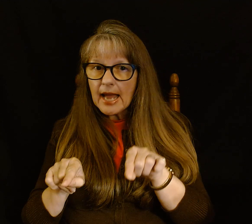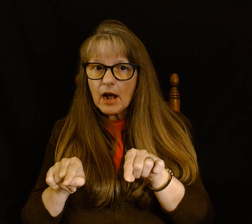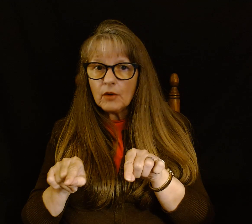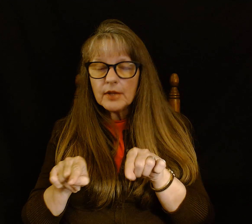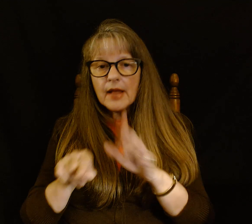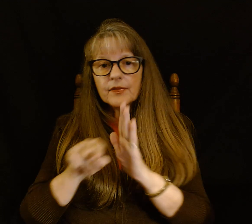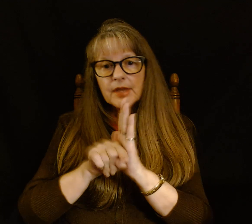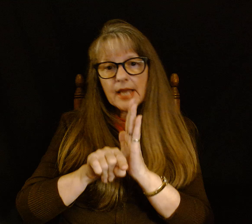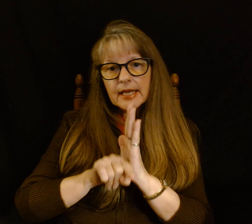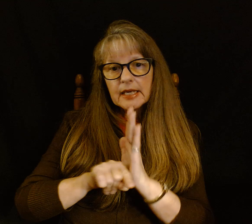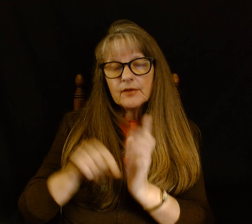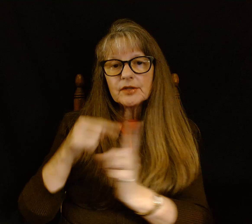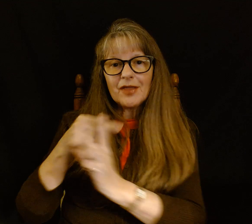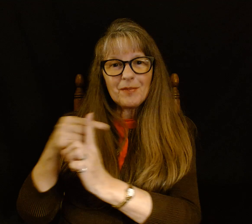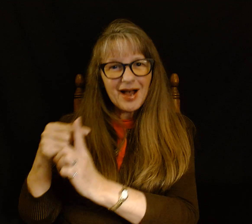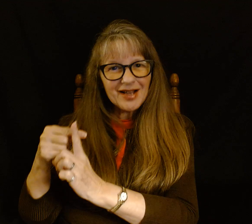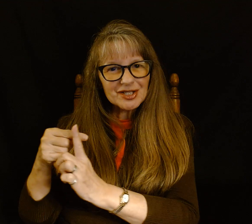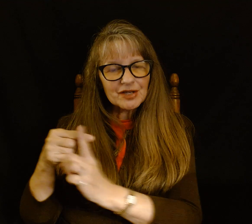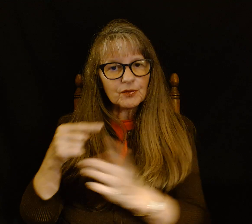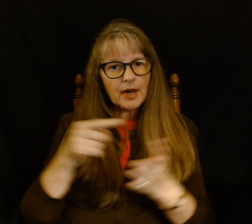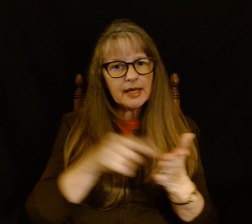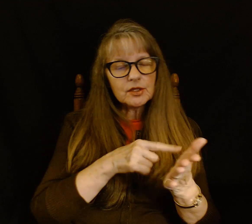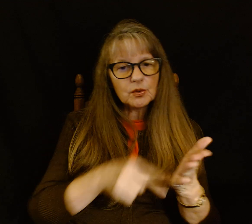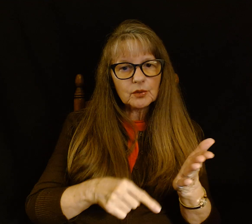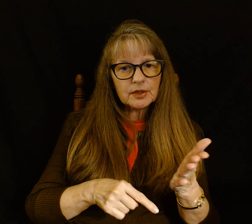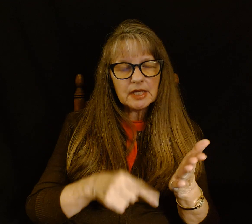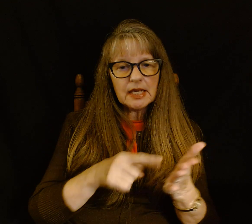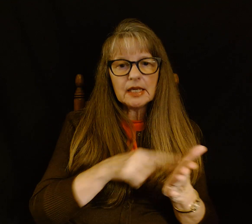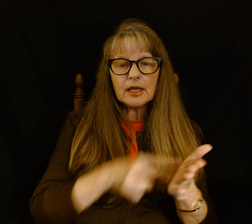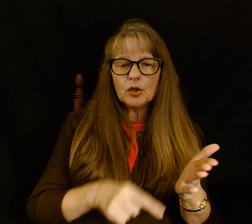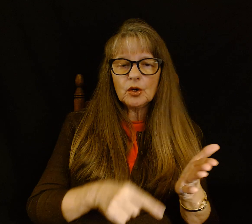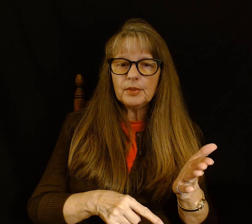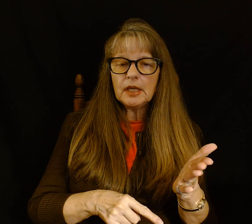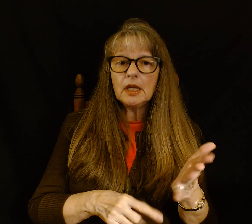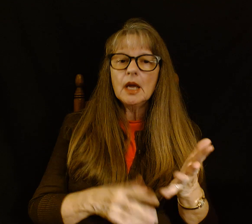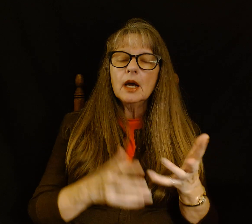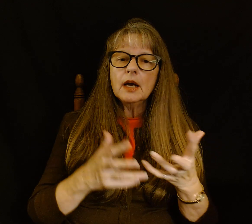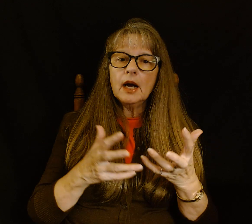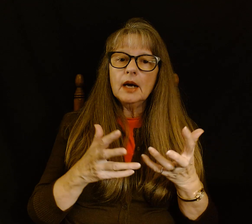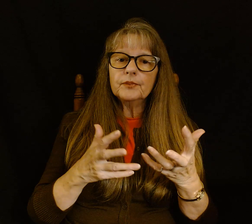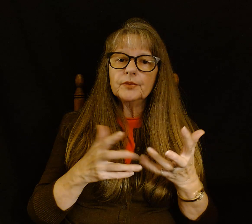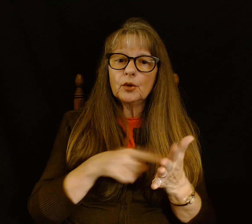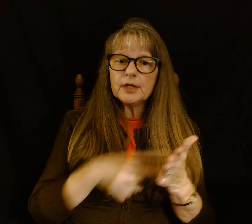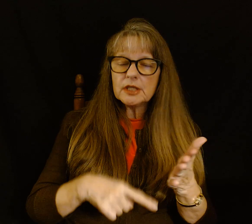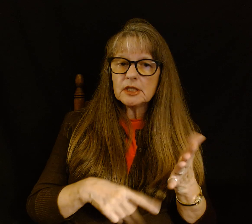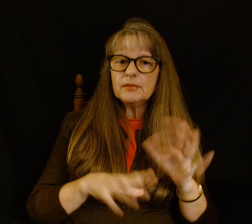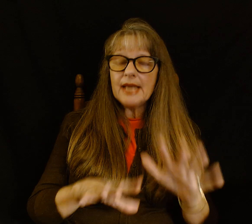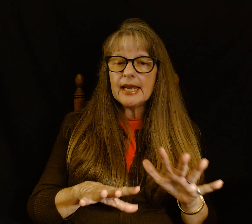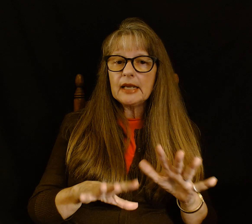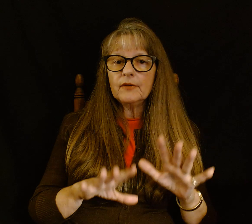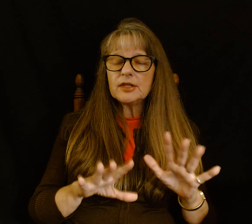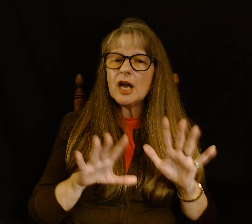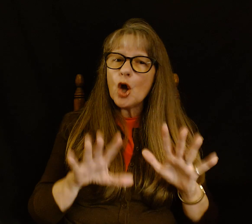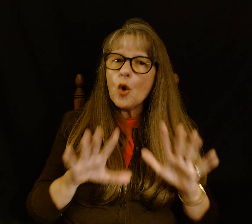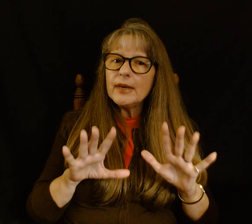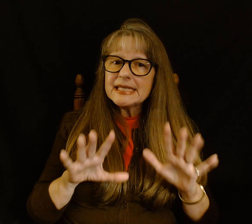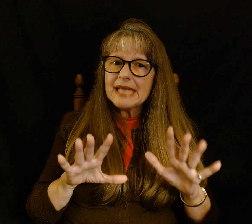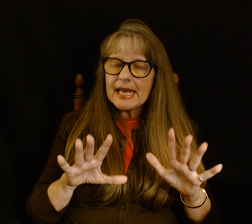out the negatives and the positive, right? So critique, it could be criticism negative. It's not always negative